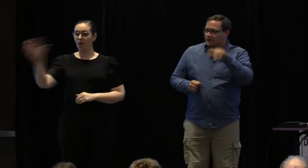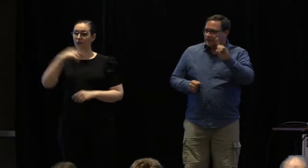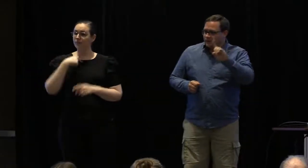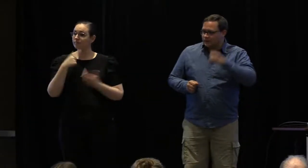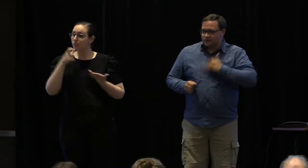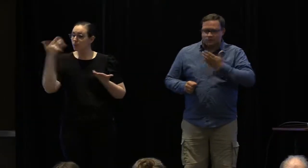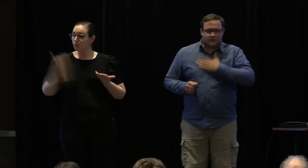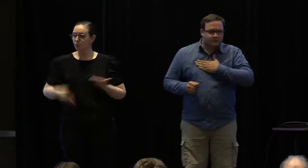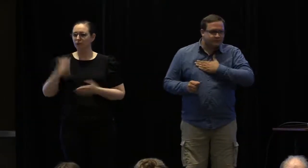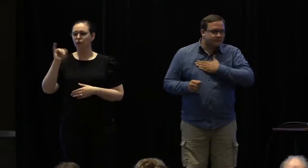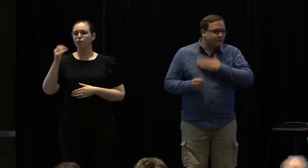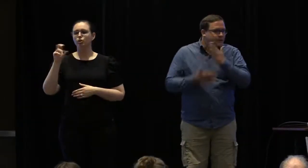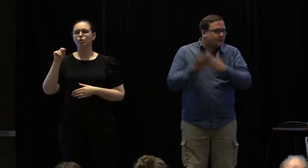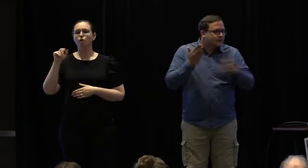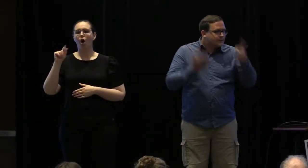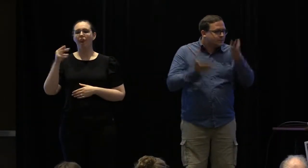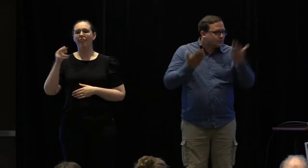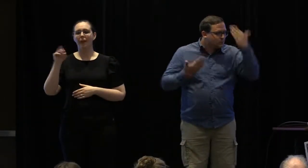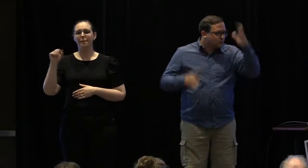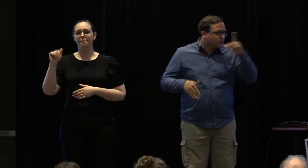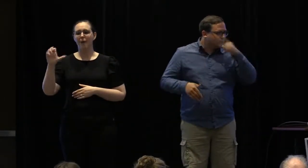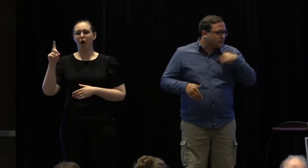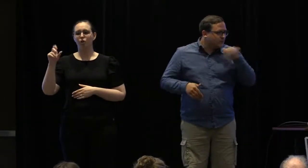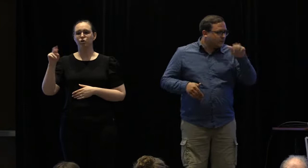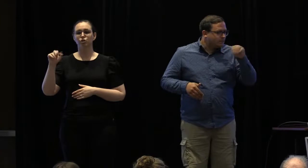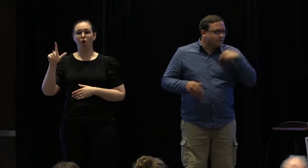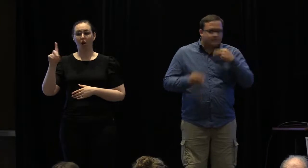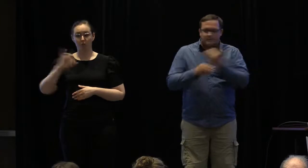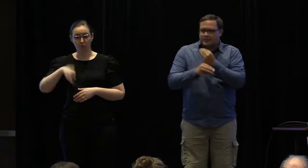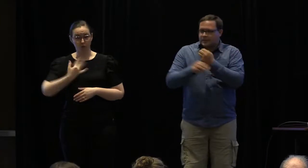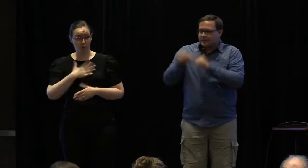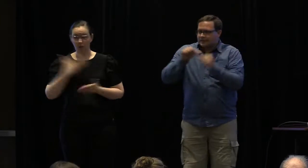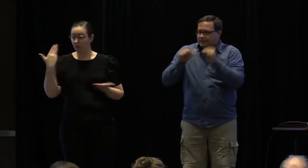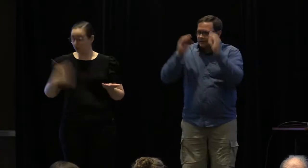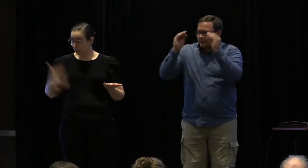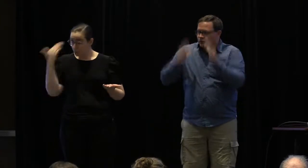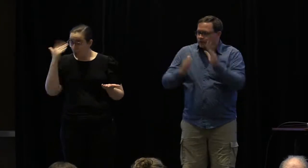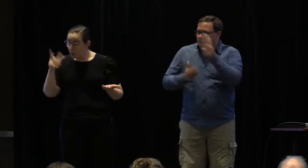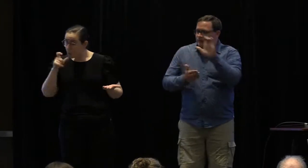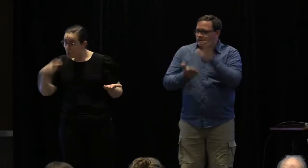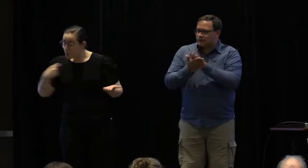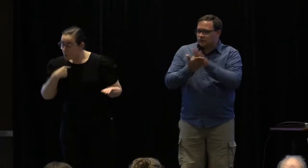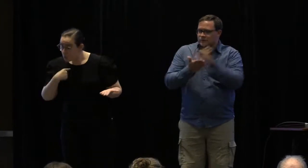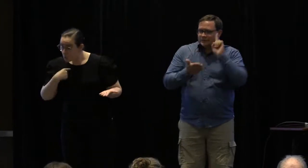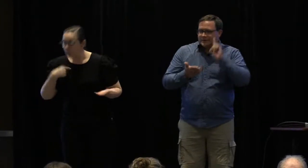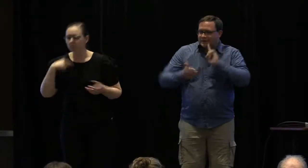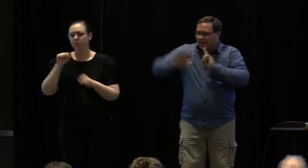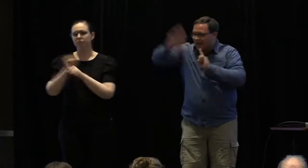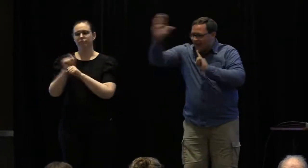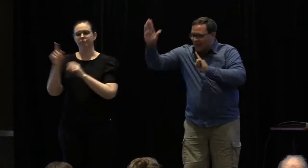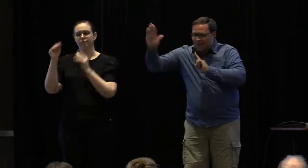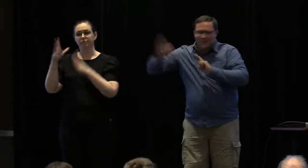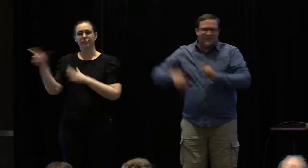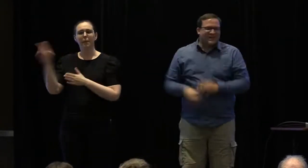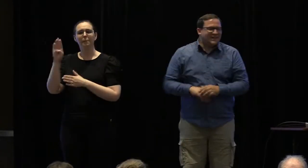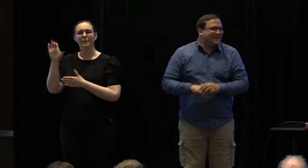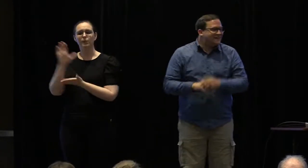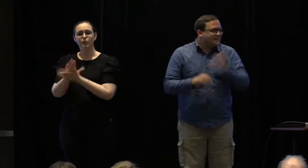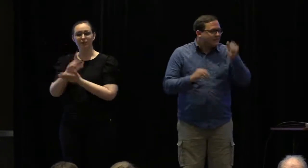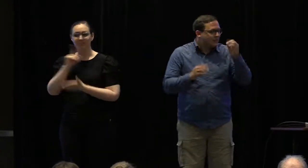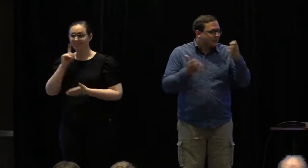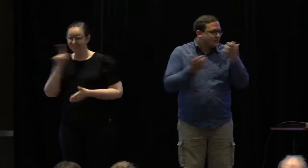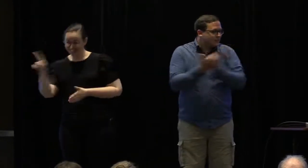Hello, I am Jonathan McDonald. Some of you, I might be a new face, but I am